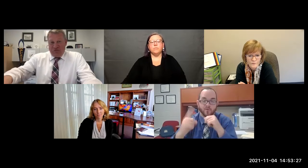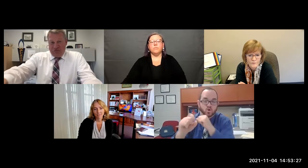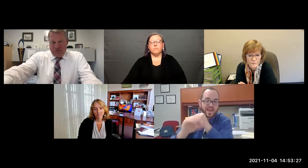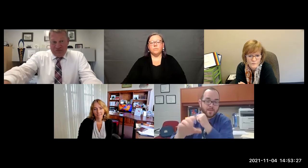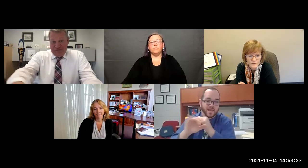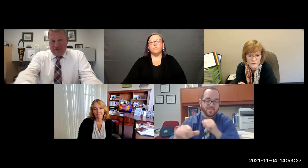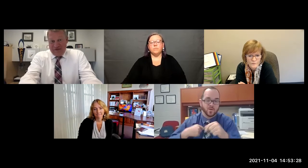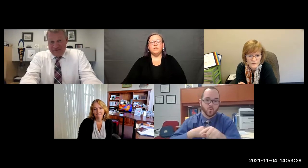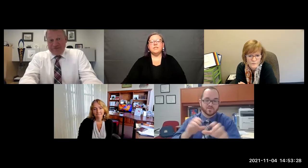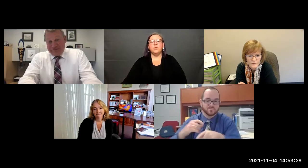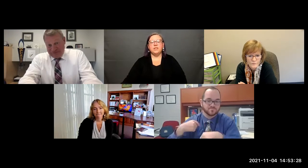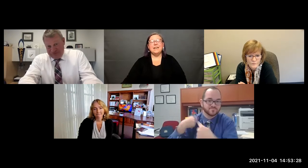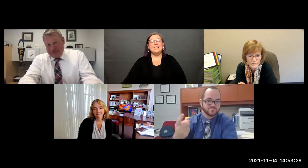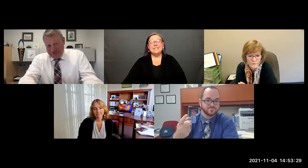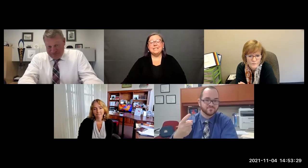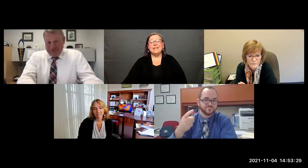conversation up. As well as IDEA.